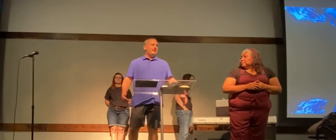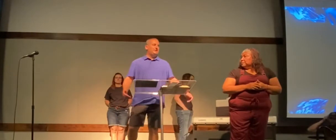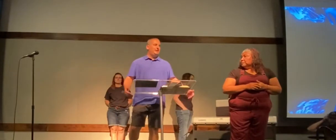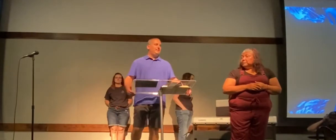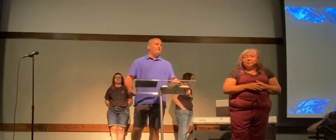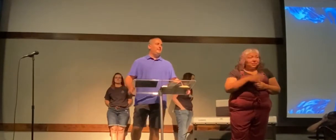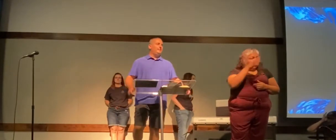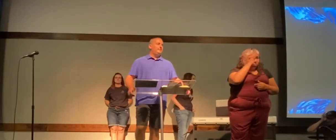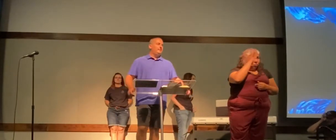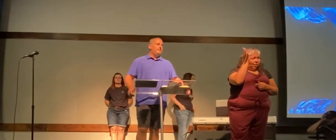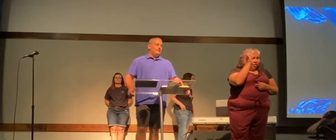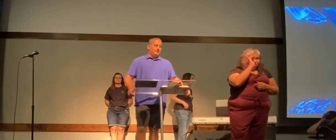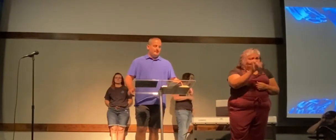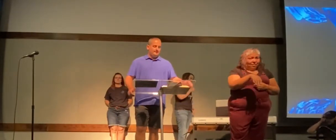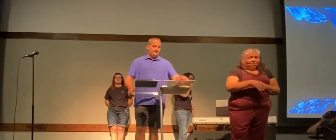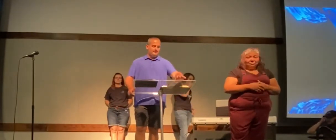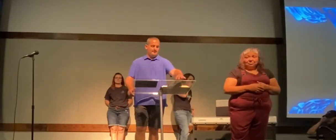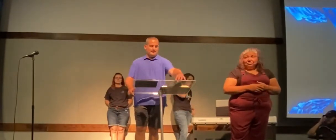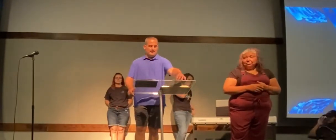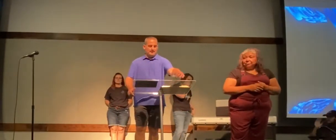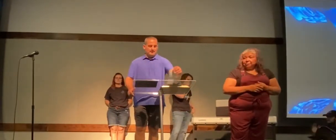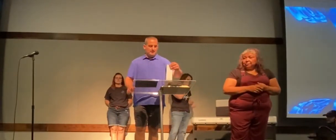Can you imagine it?